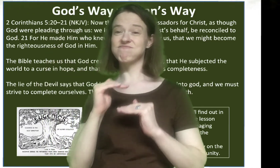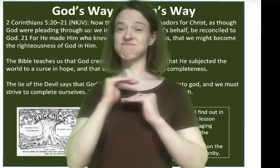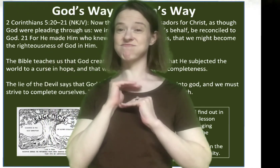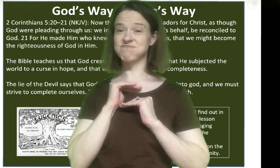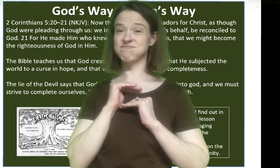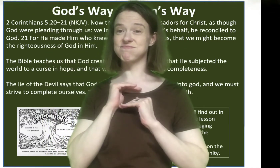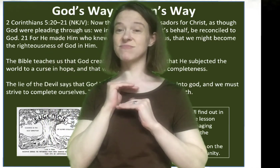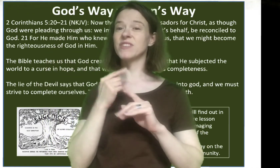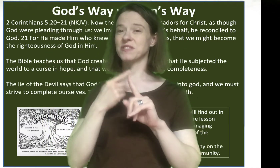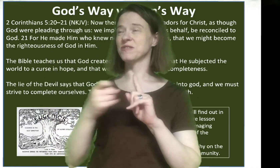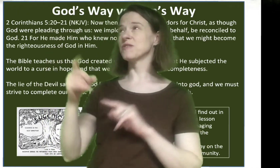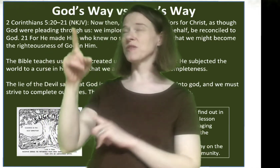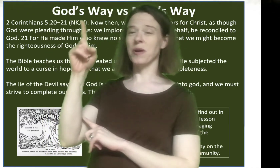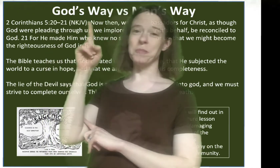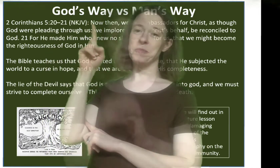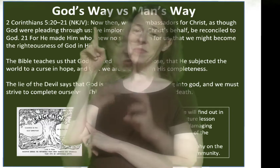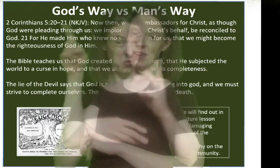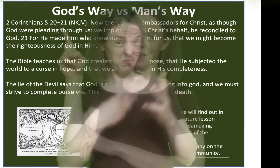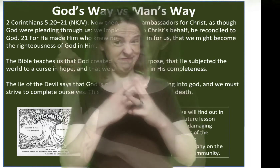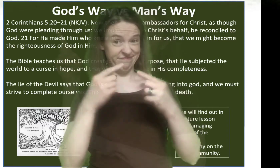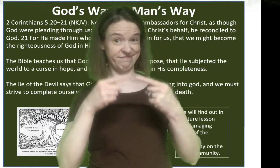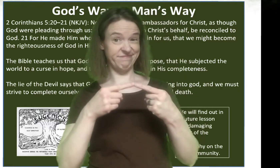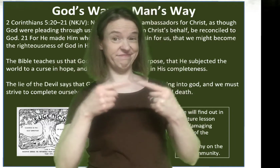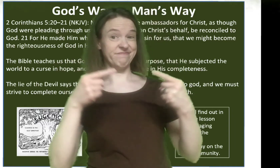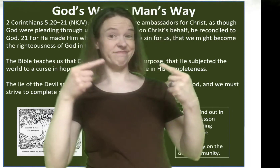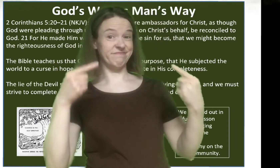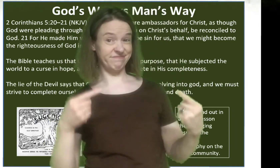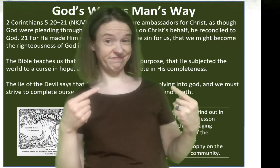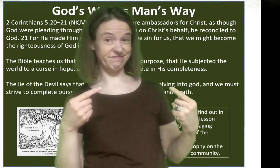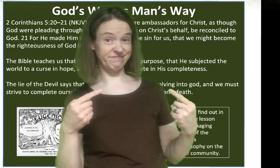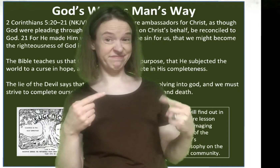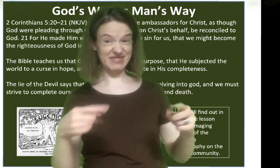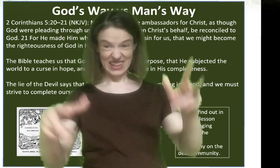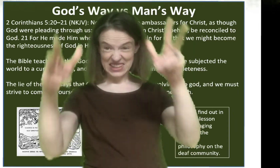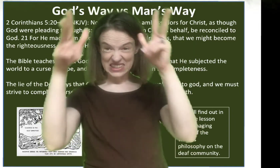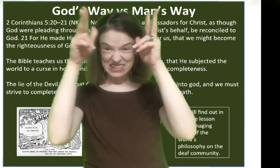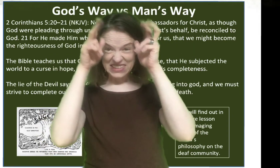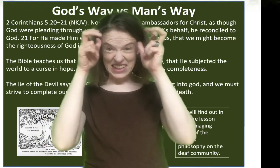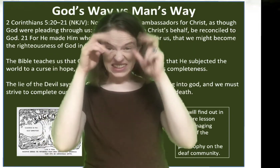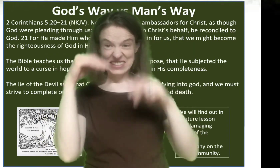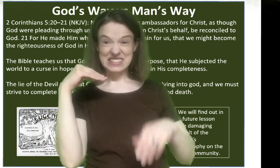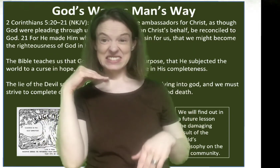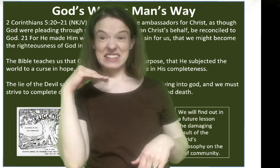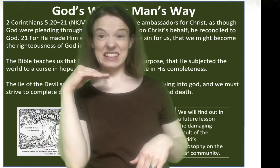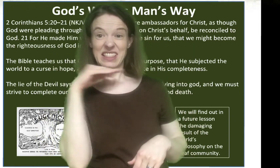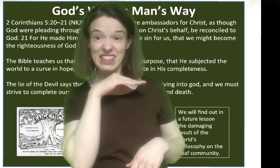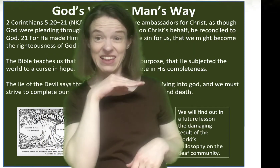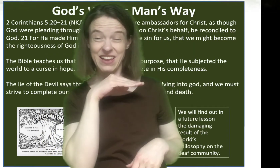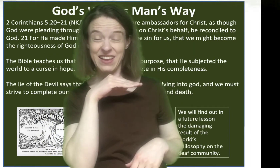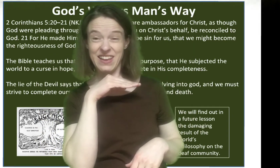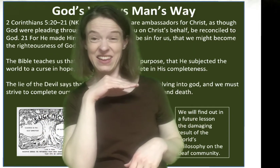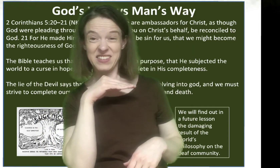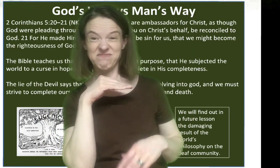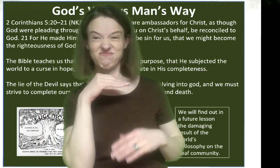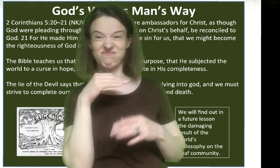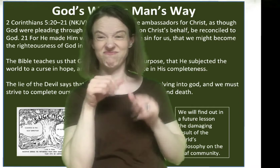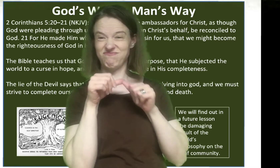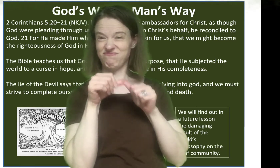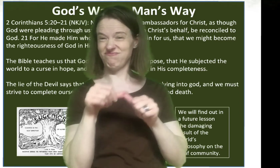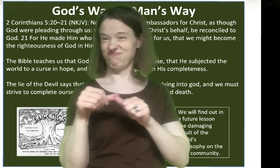And our satisfaction comes from him. The world teaches the opposite. Satan's lies continue